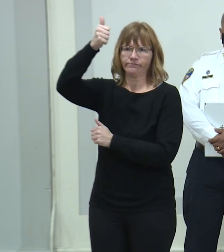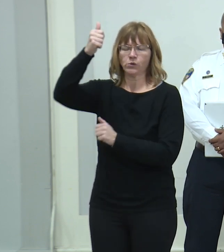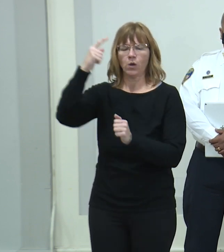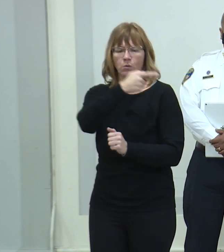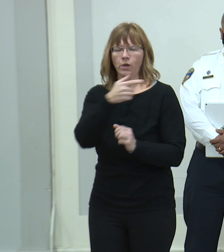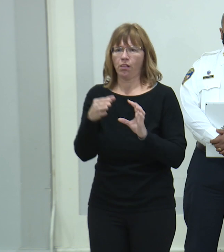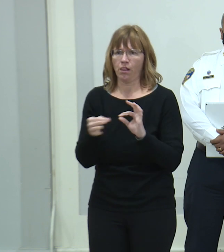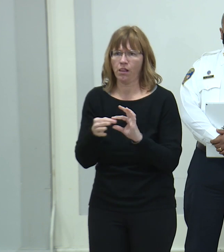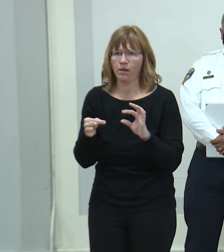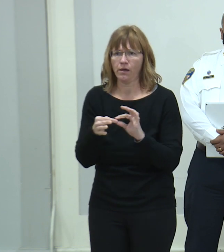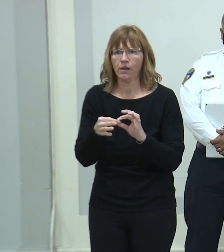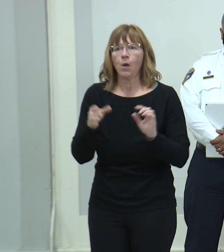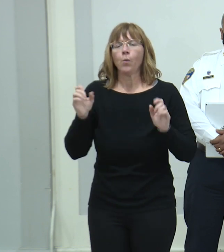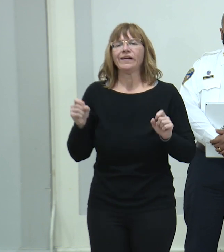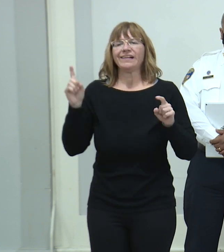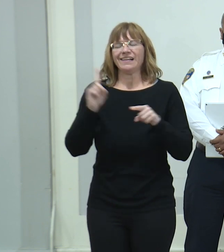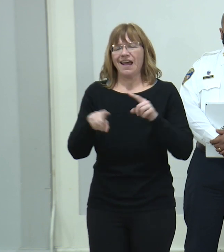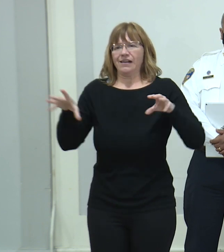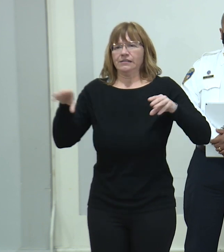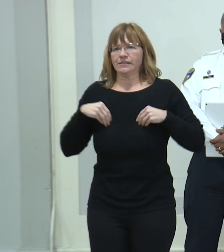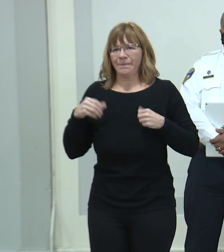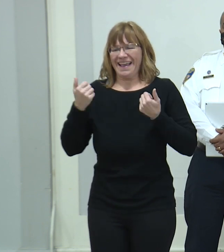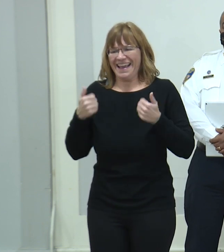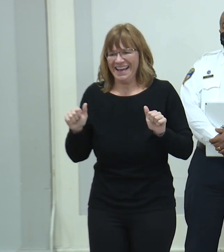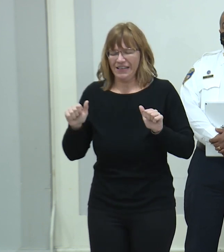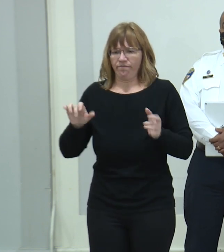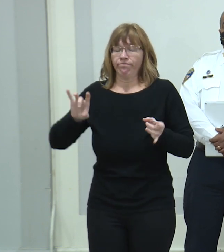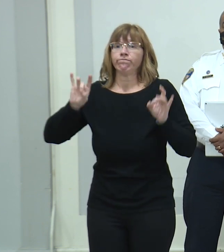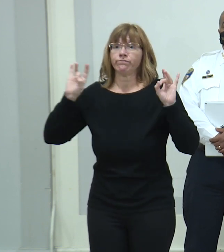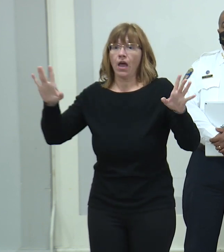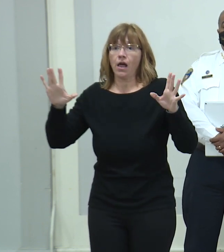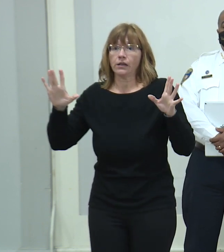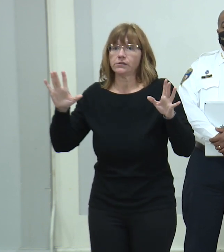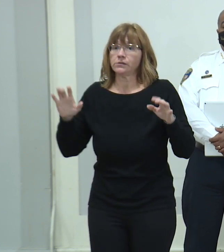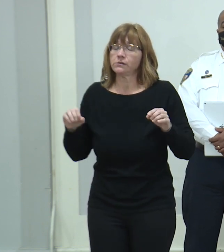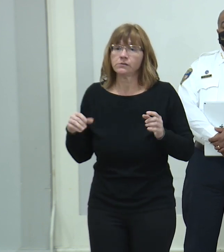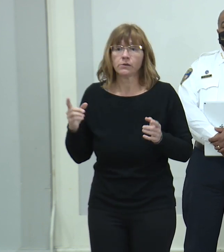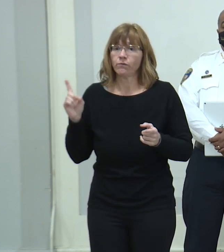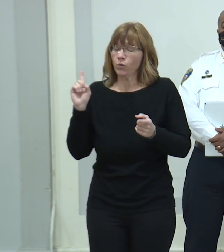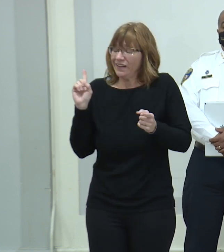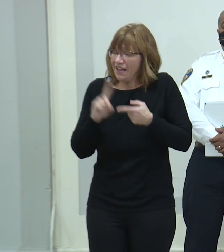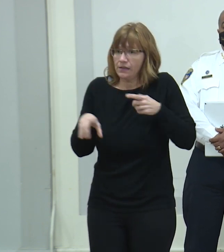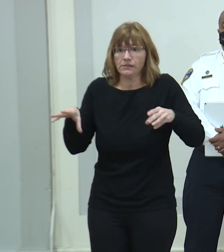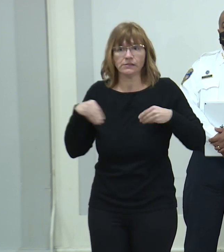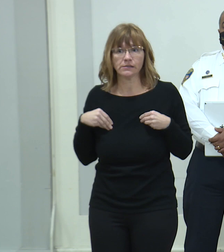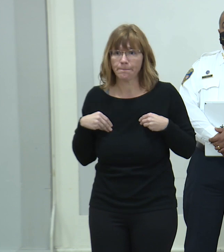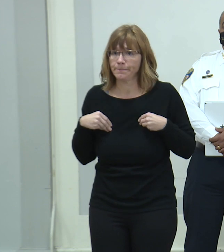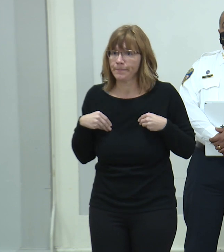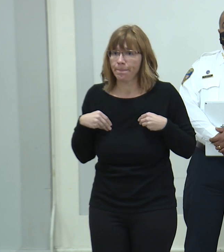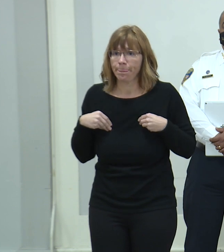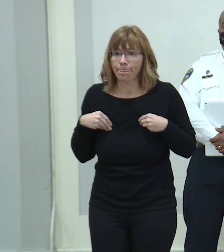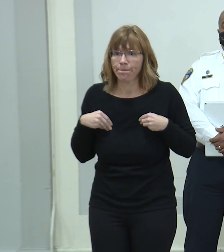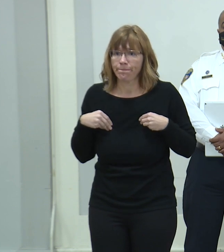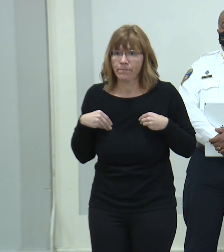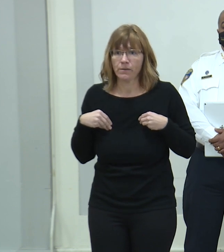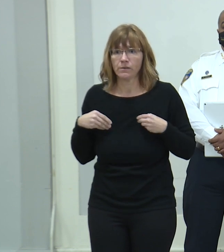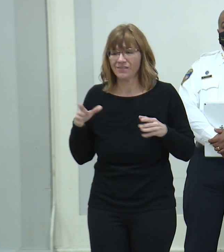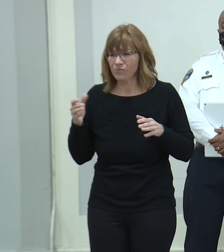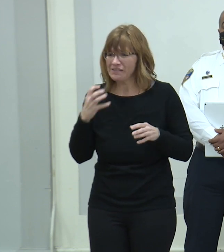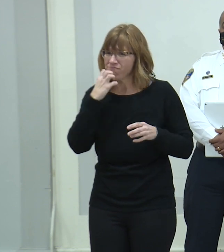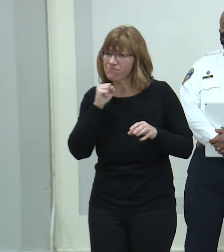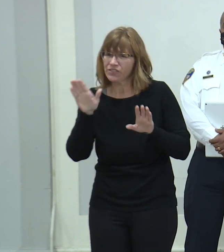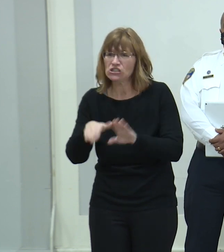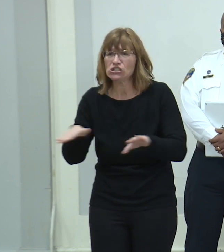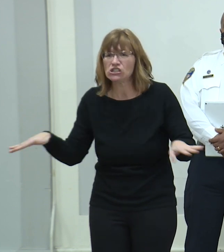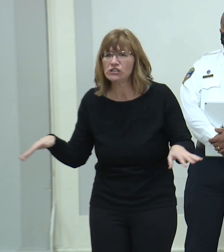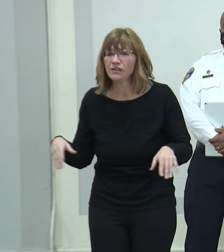this. These are babies, and we have to understand that these are children. No matter what was said or what was done,